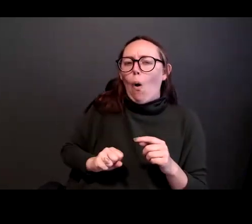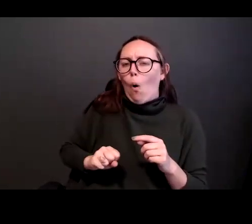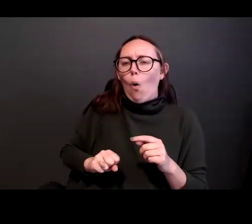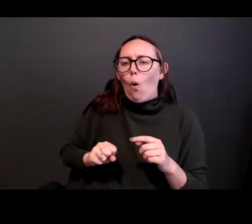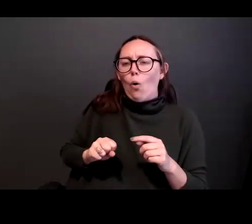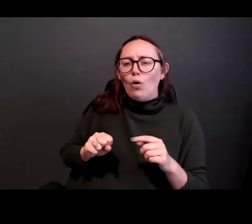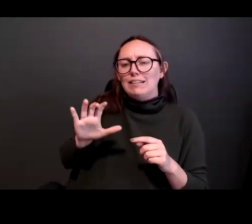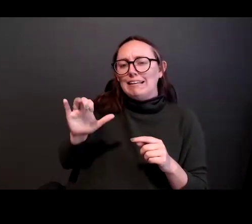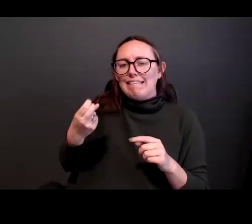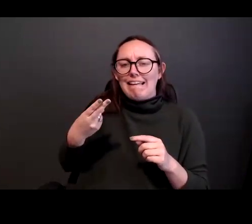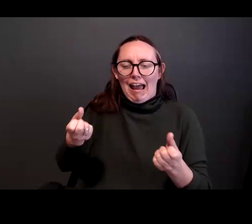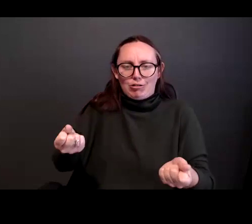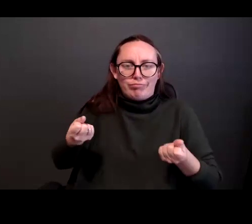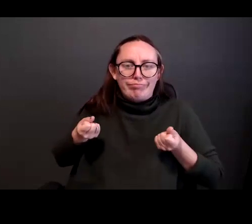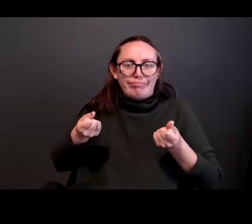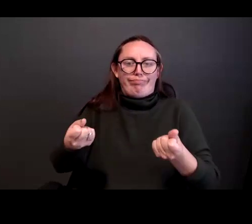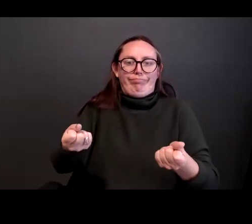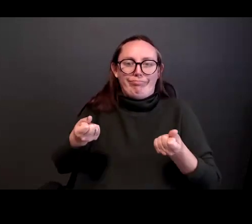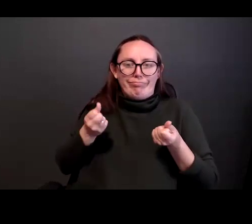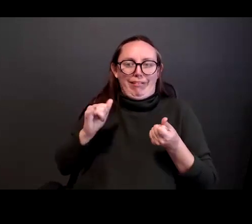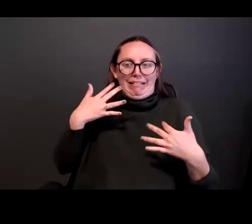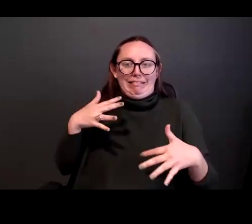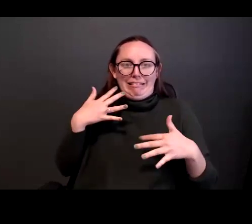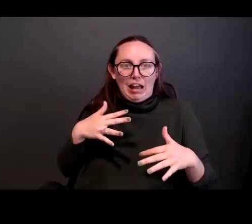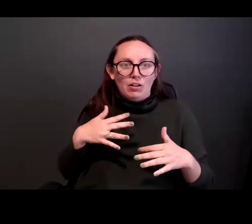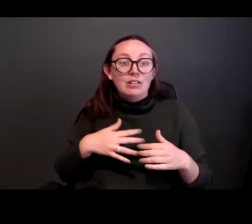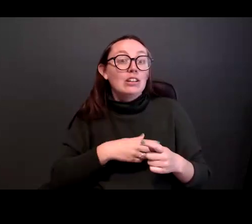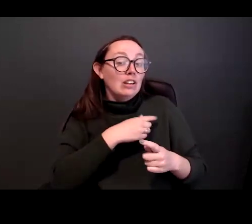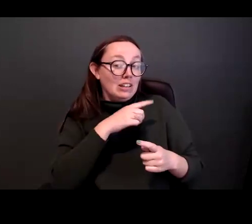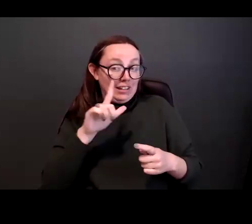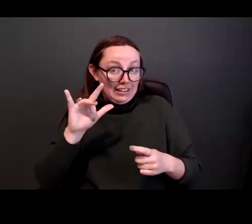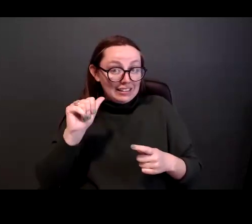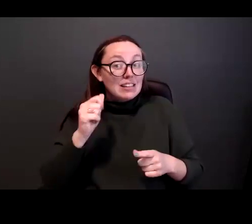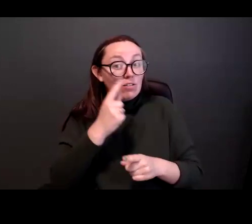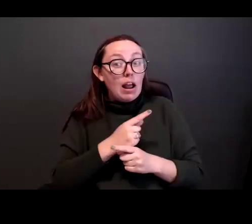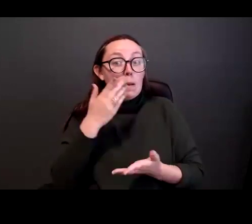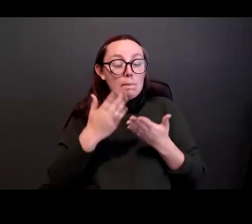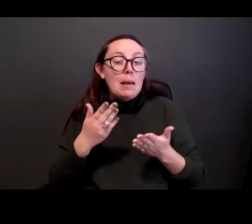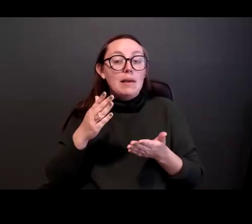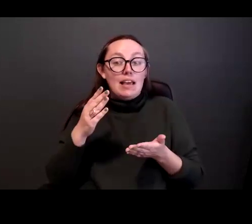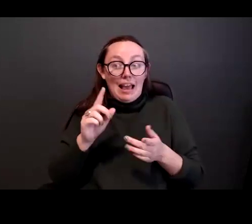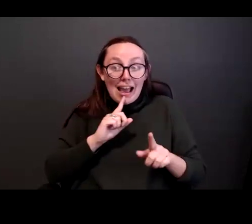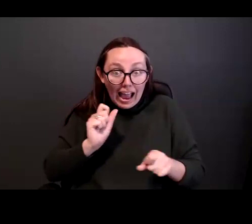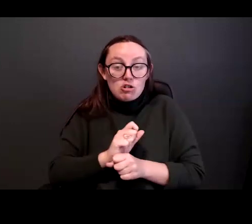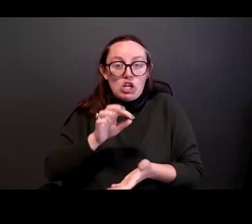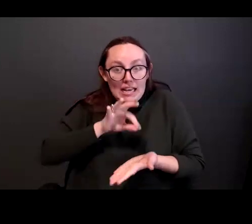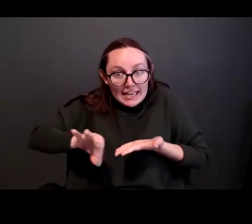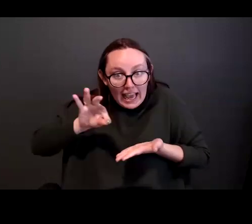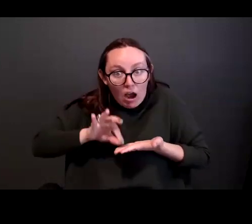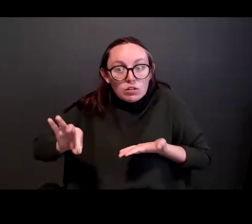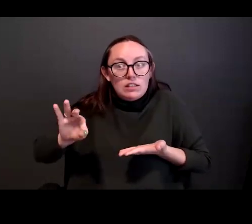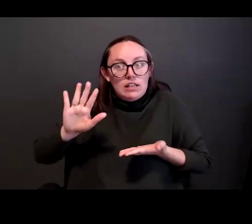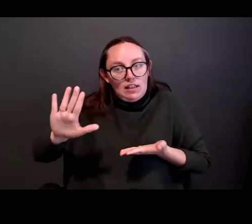cash register, right? Maybe Making, actually counting back change. oh, I Yeah, like that. yeah, right. I like Yeah. that.